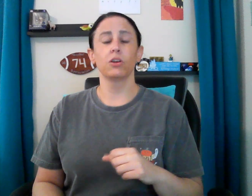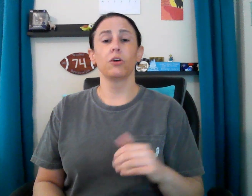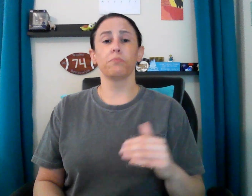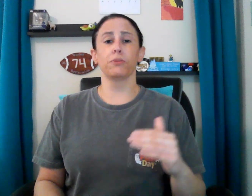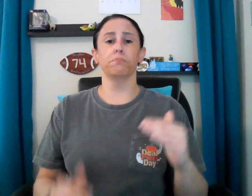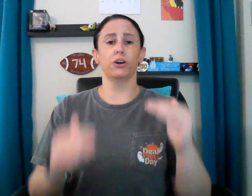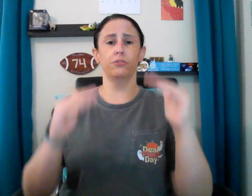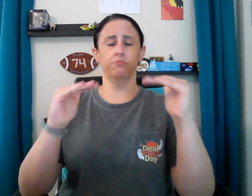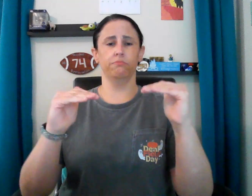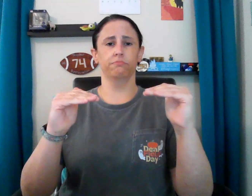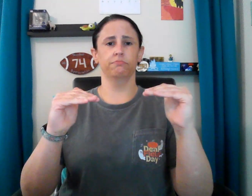Promote,